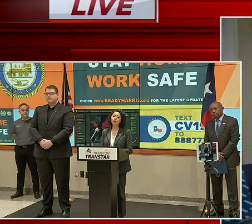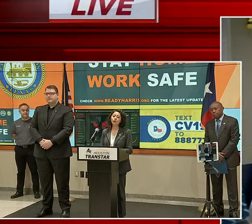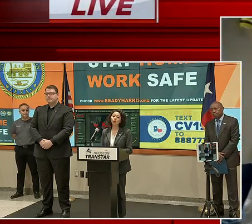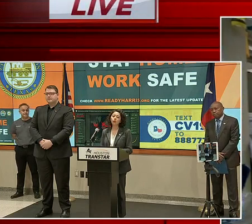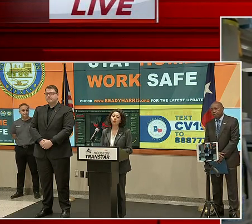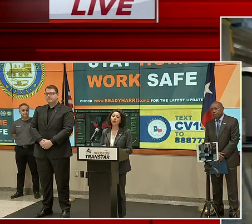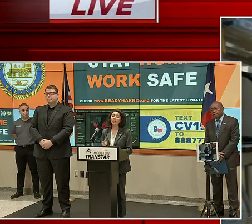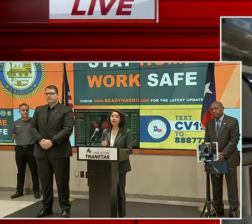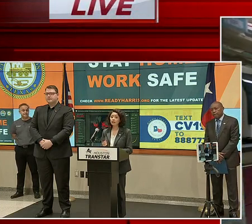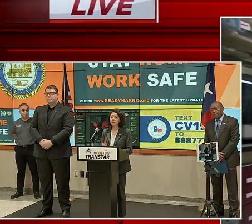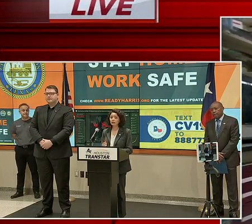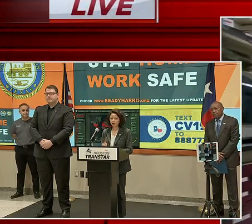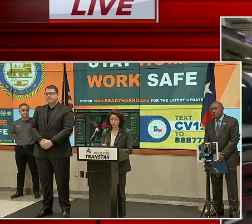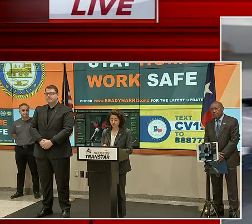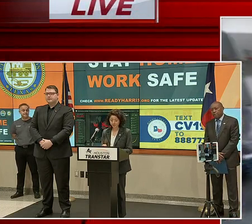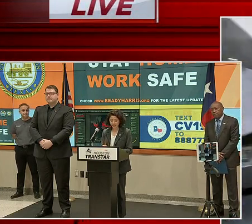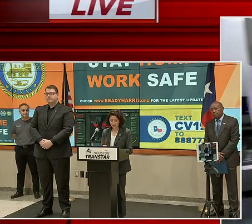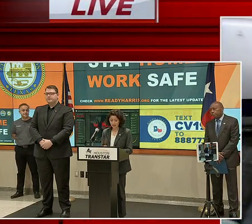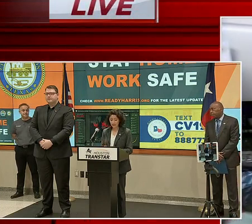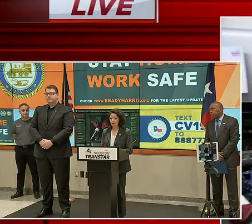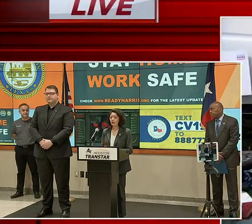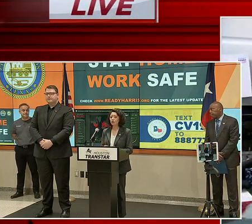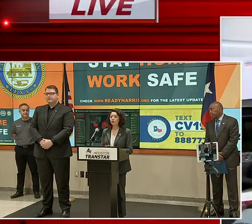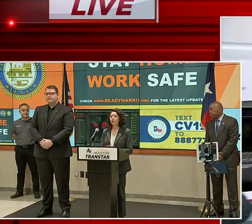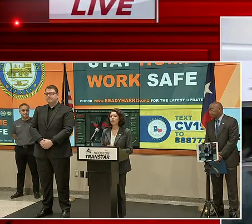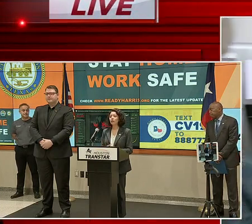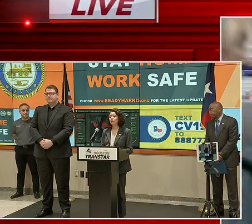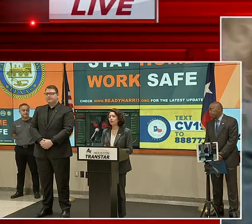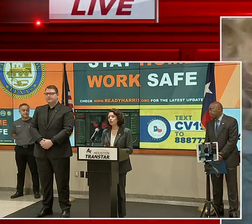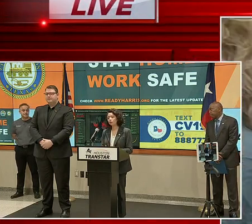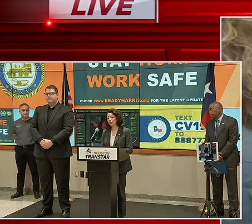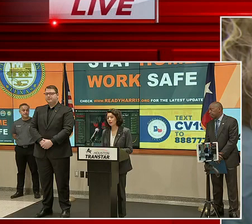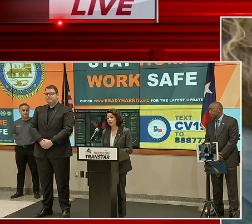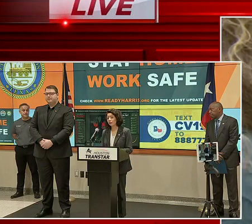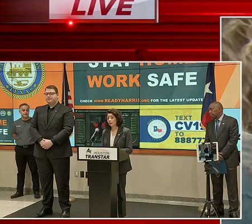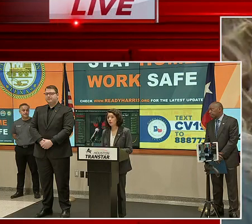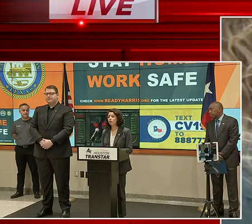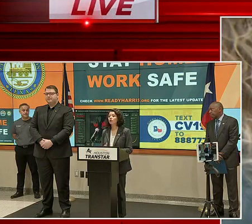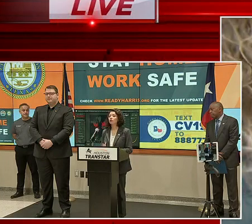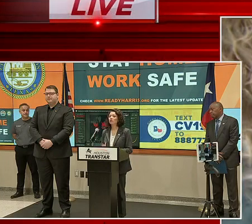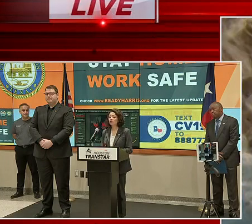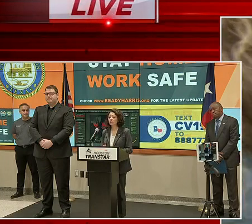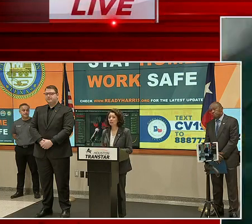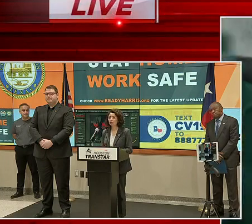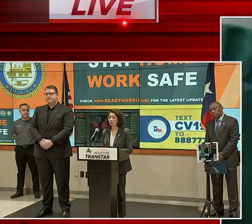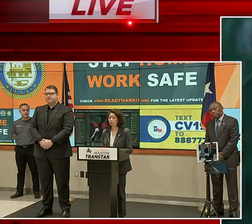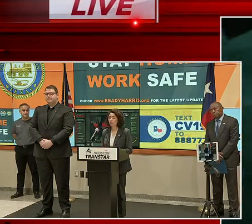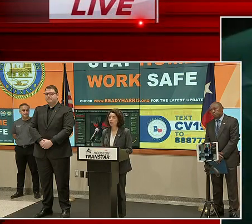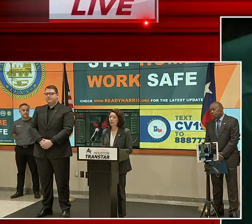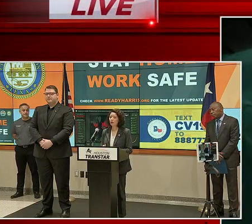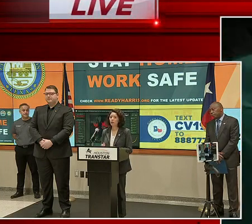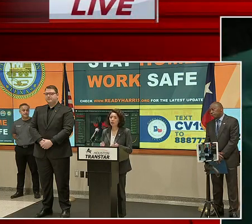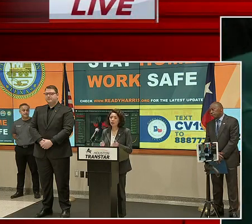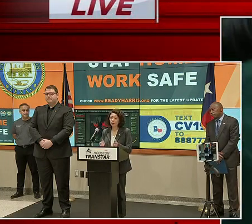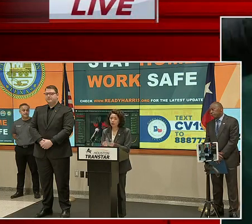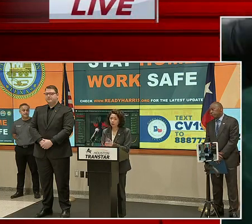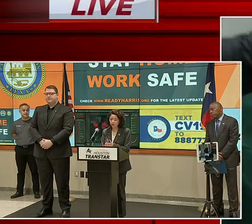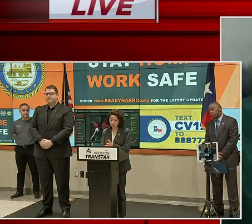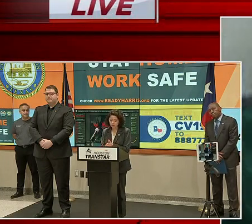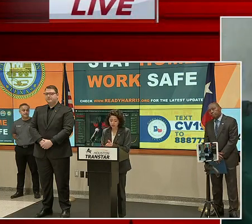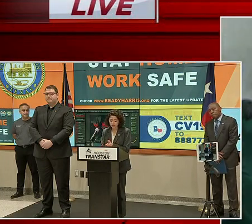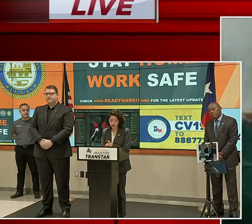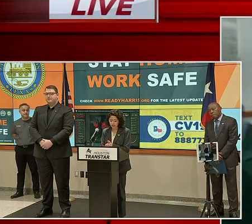says, quote, taking steps to prioritize human life. And this is after consulting with many healthcare